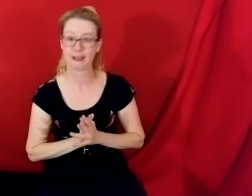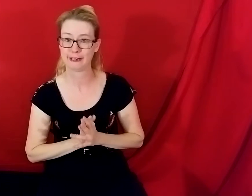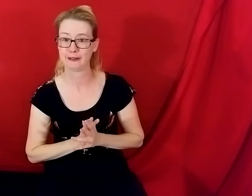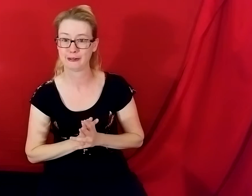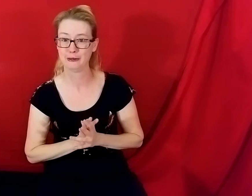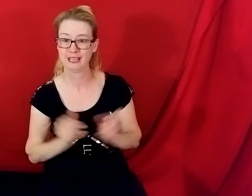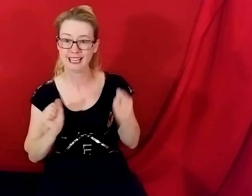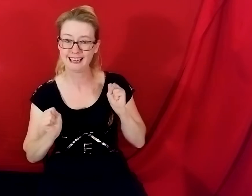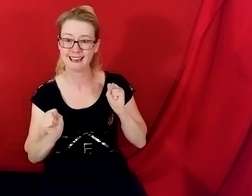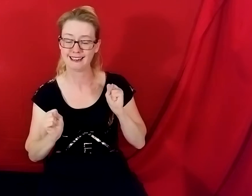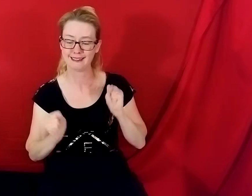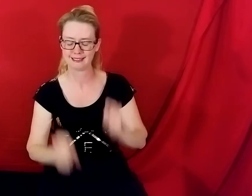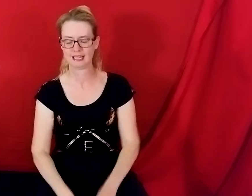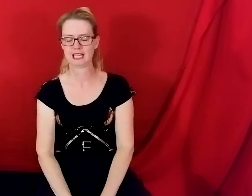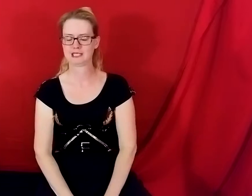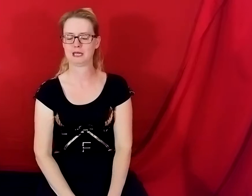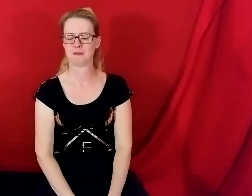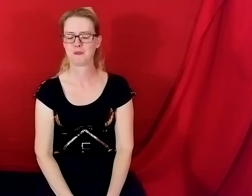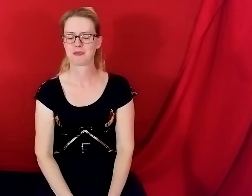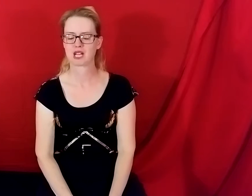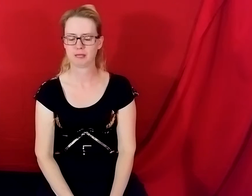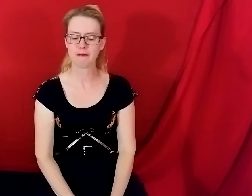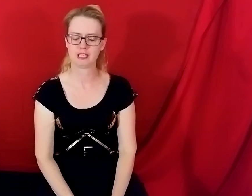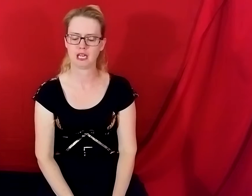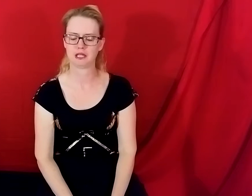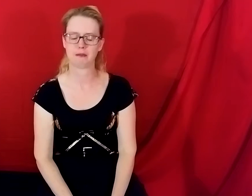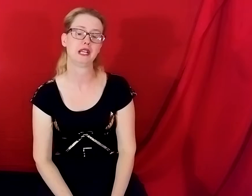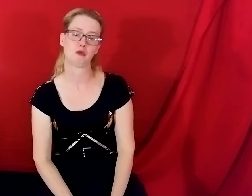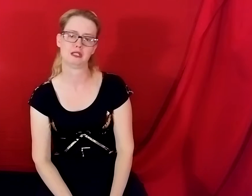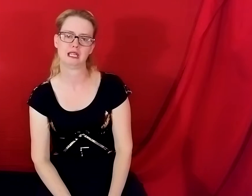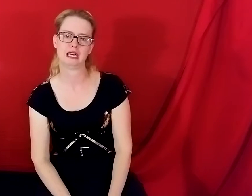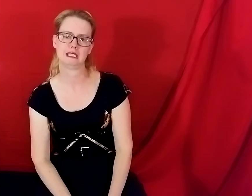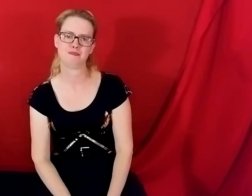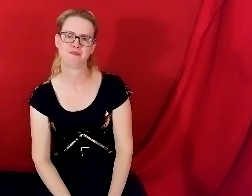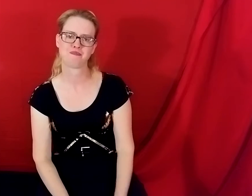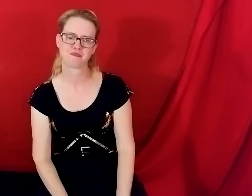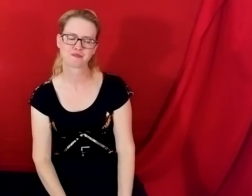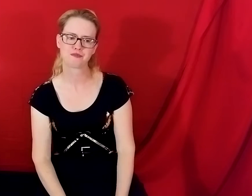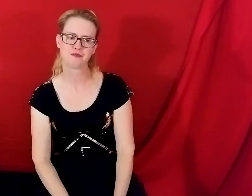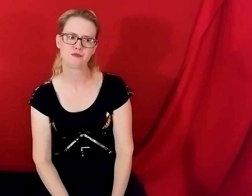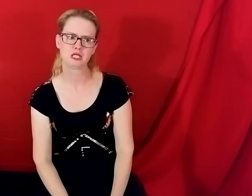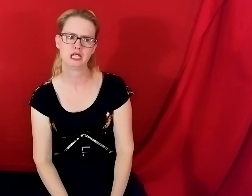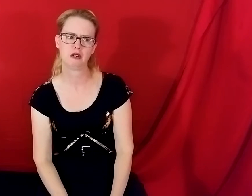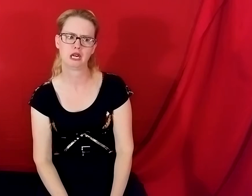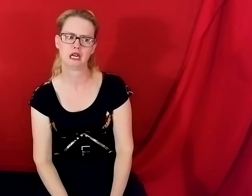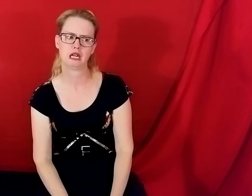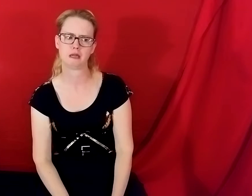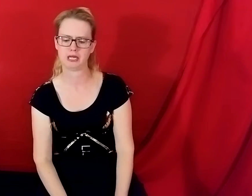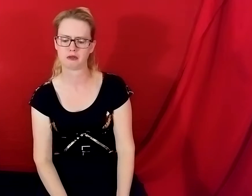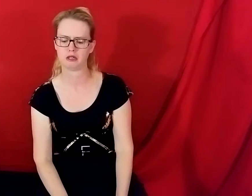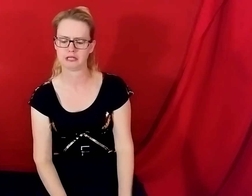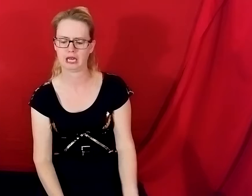i can do it too so the movie uh the maze runner um yeah uh the maze runner yeah